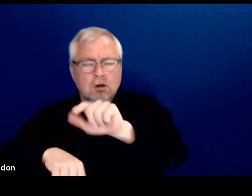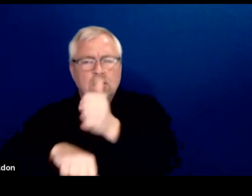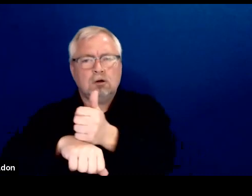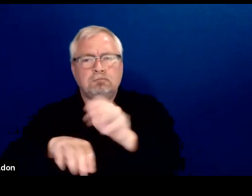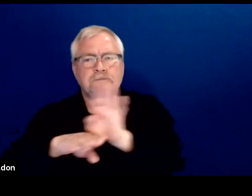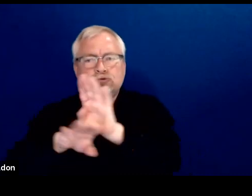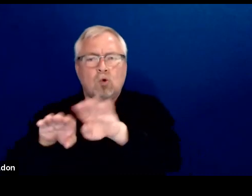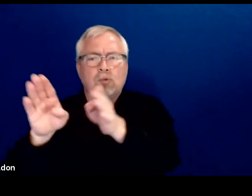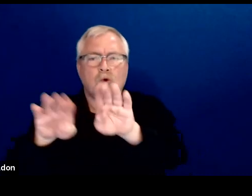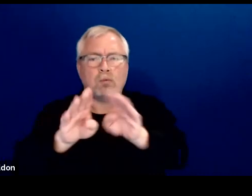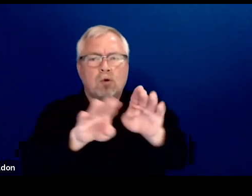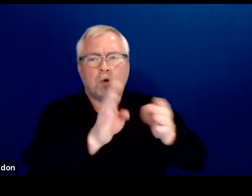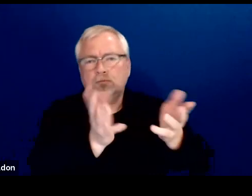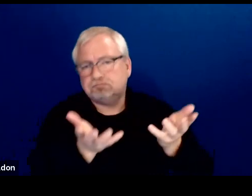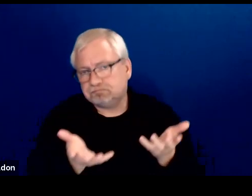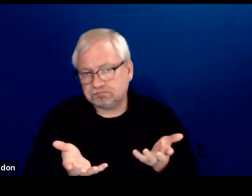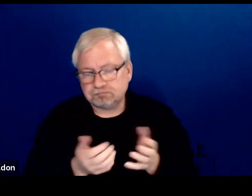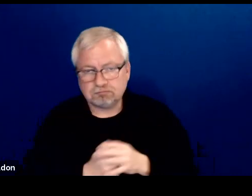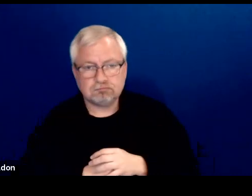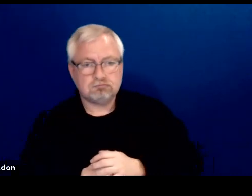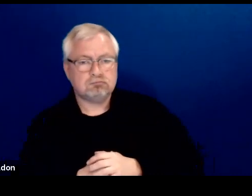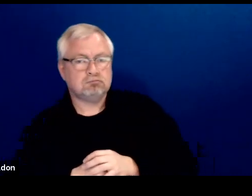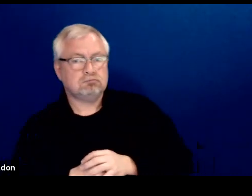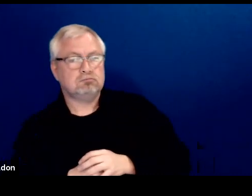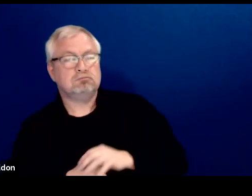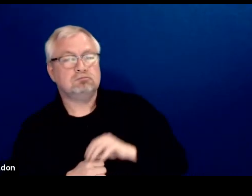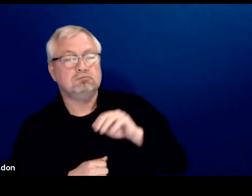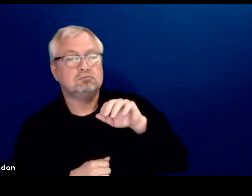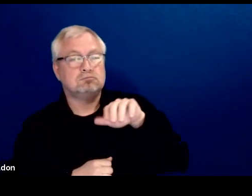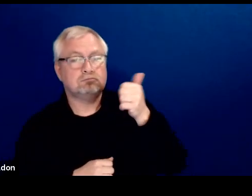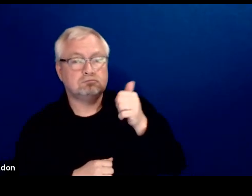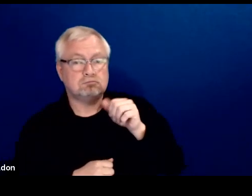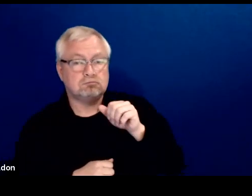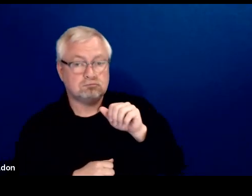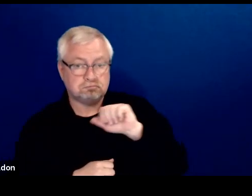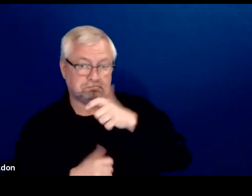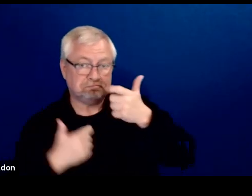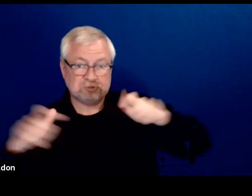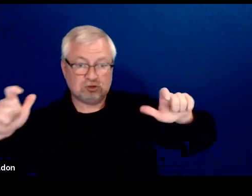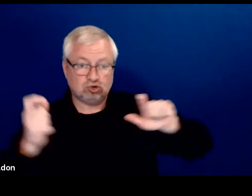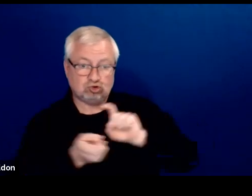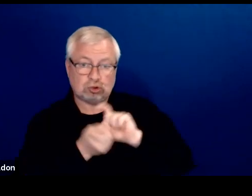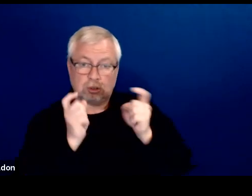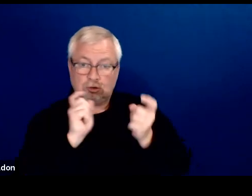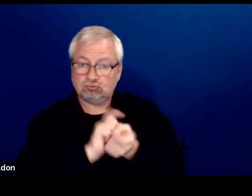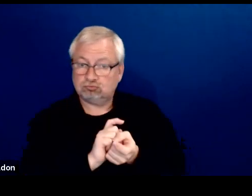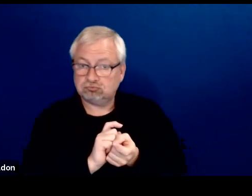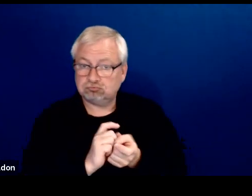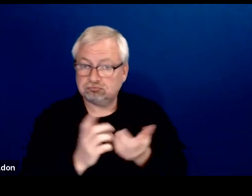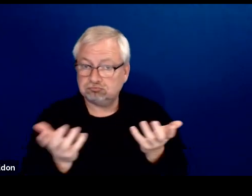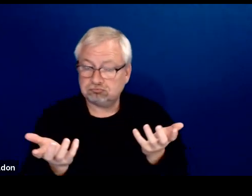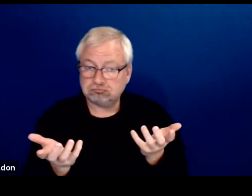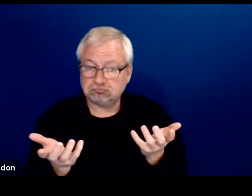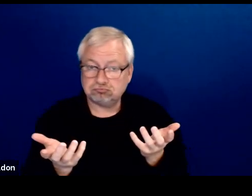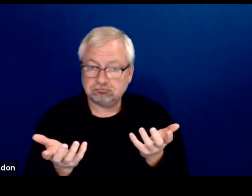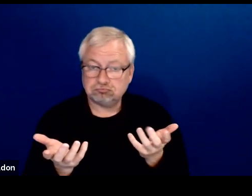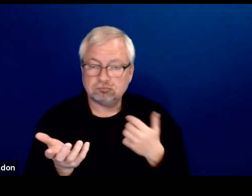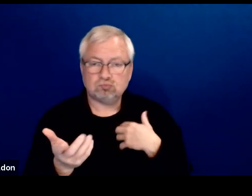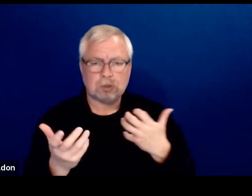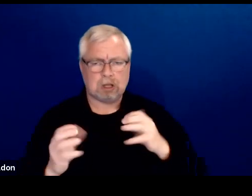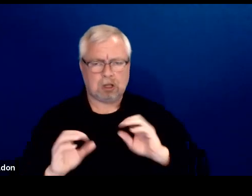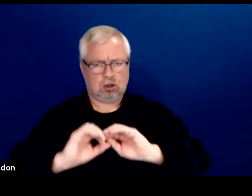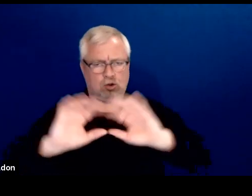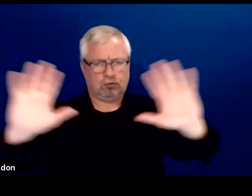this. Yes, and that's the biggest change and the difference on it. But what I want to be very clear about is, as I've told people, if